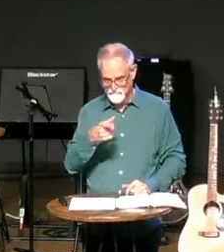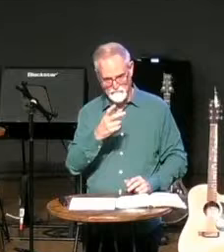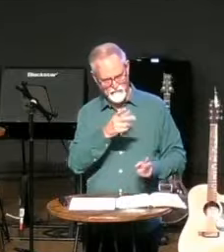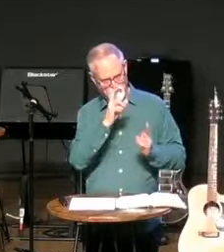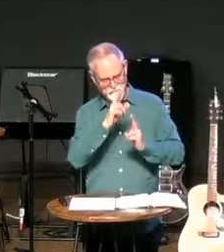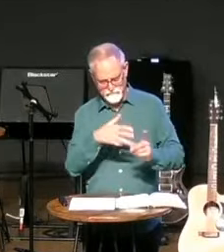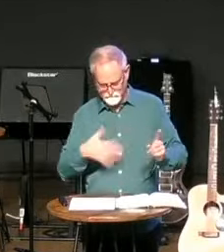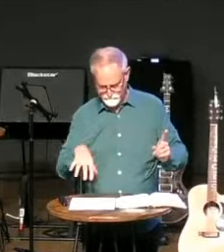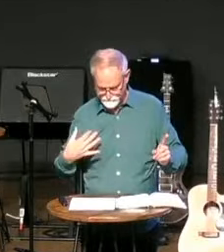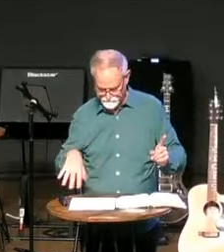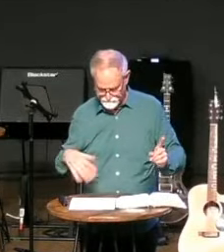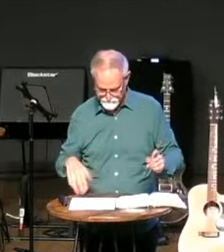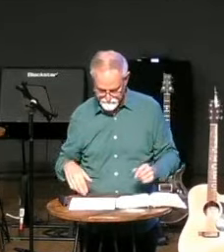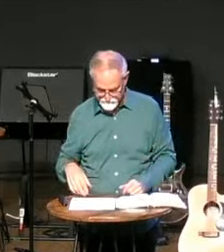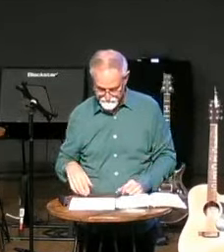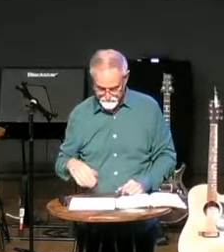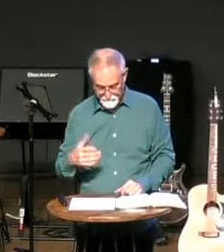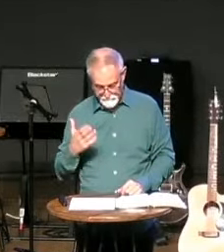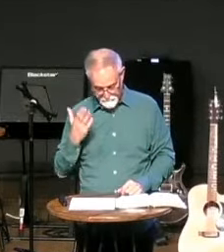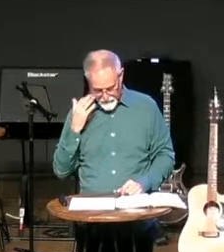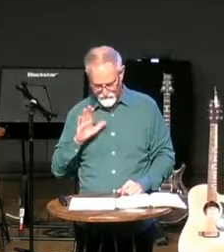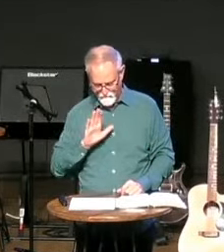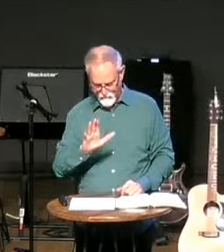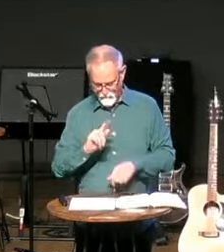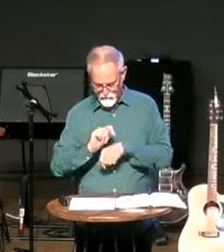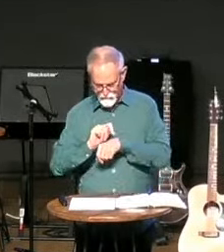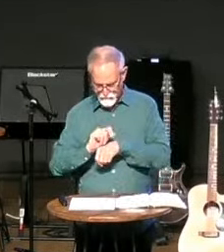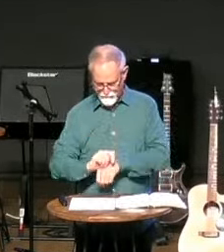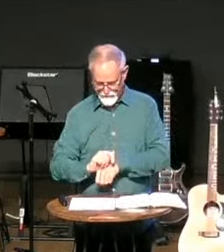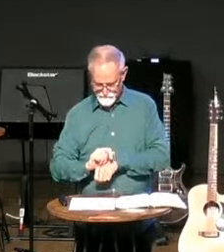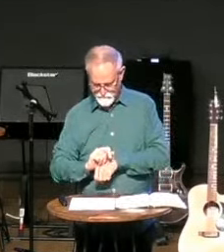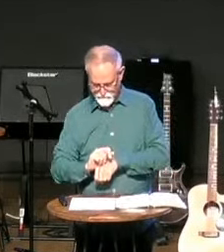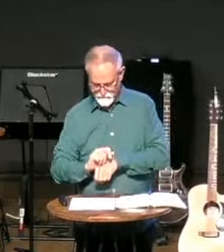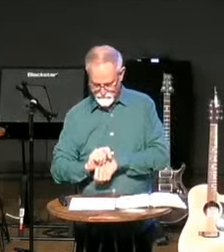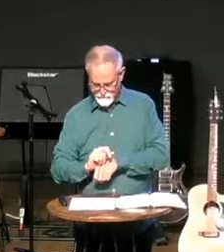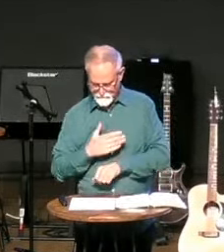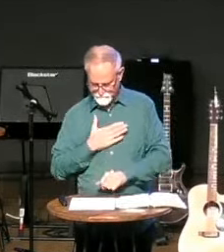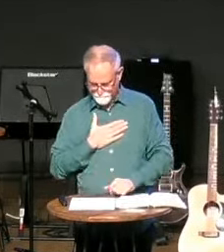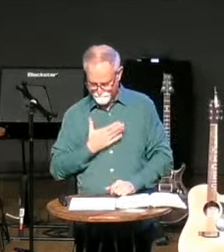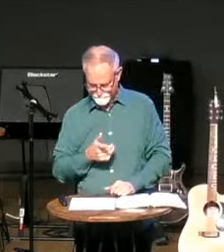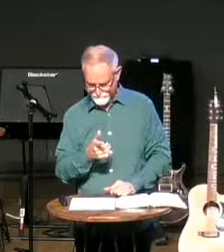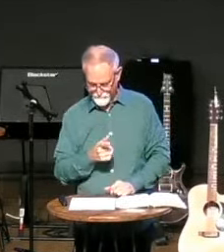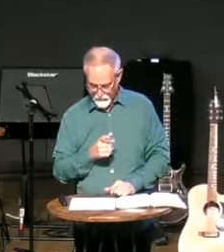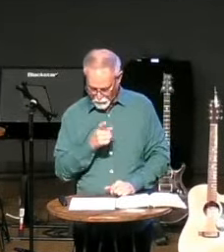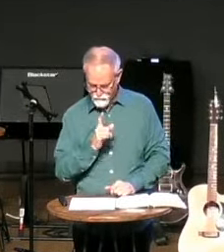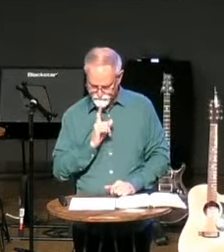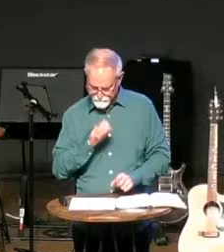And so for the sake of your tradition, you have rejected the word of God.